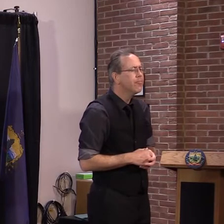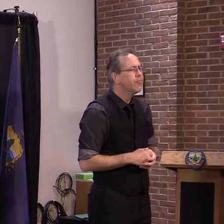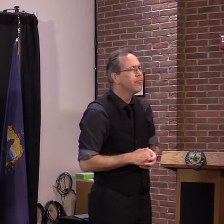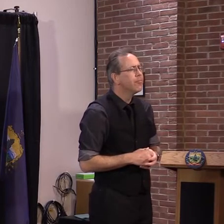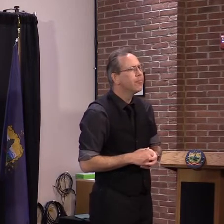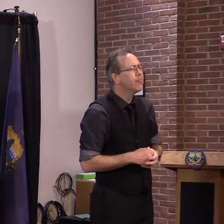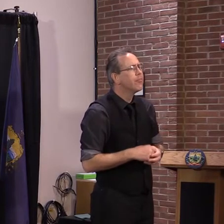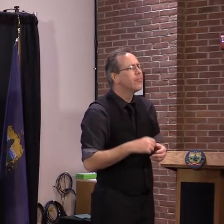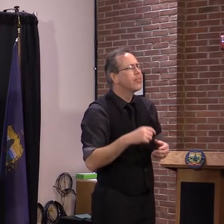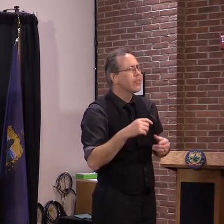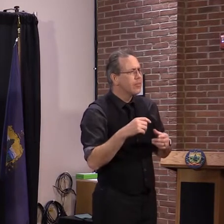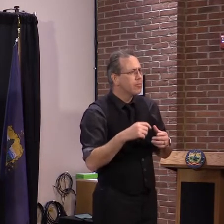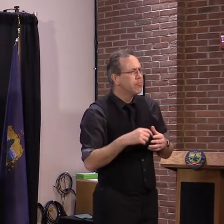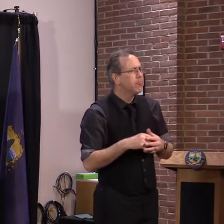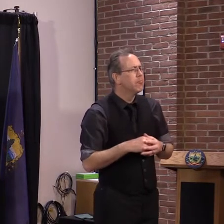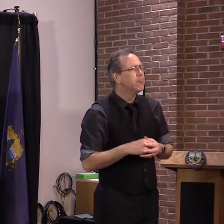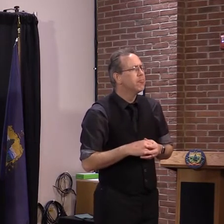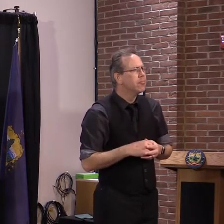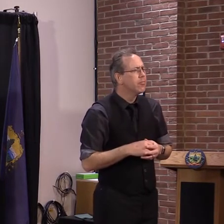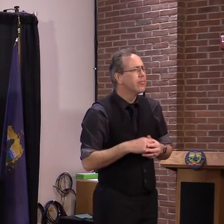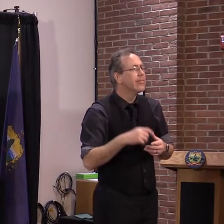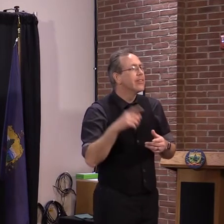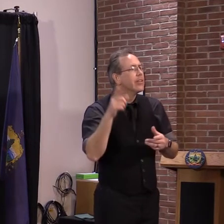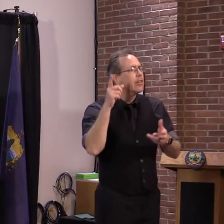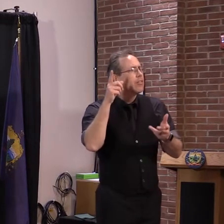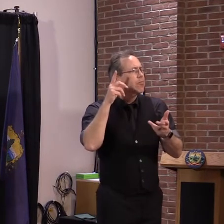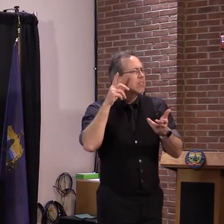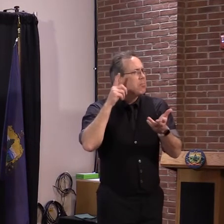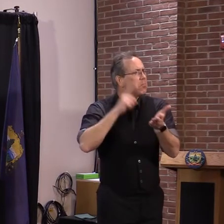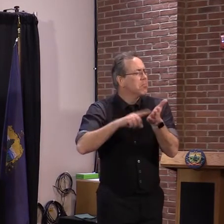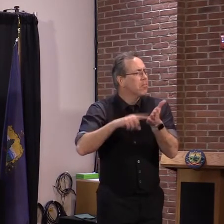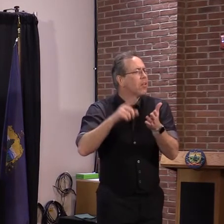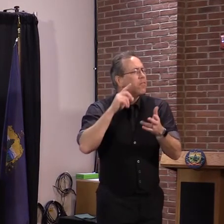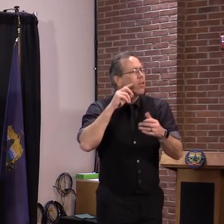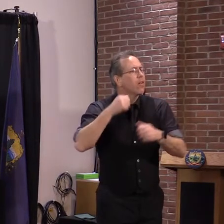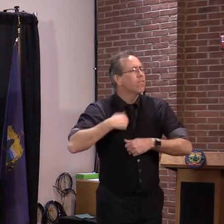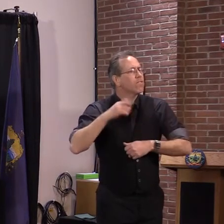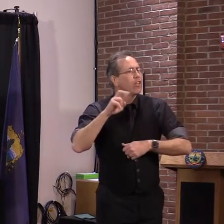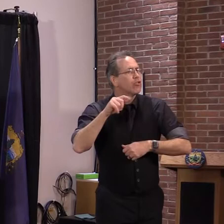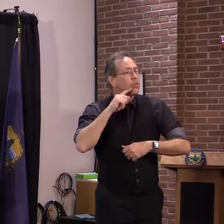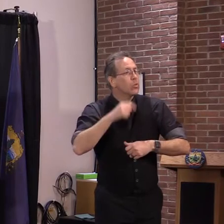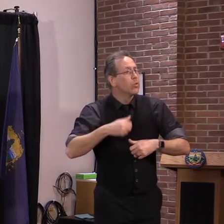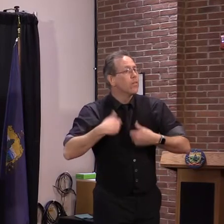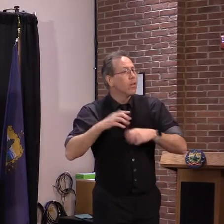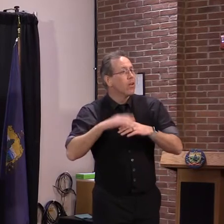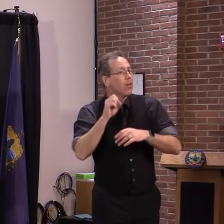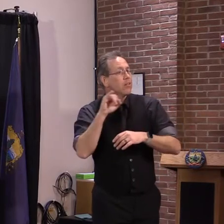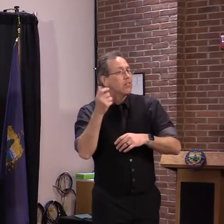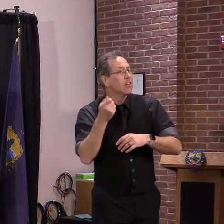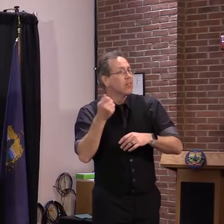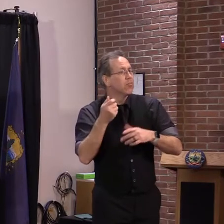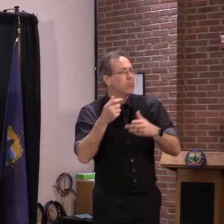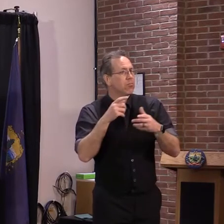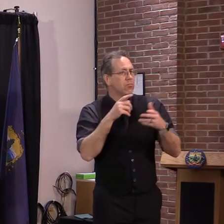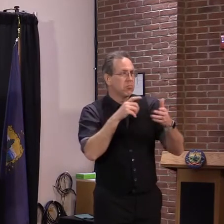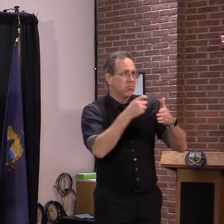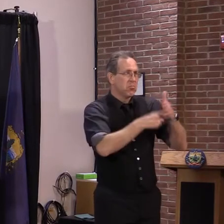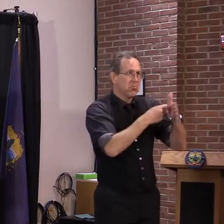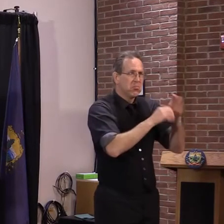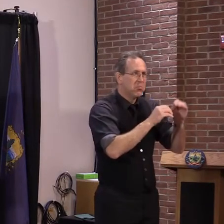be very effective. And so we've experienced that, and I think that we'll